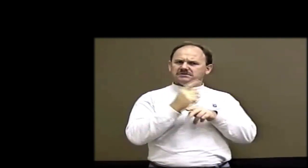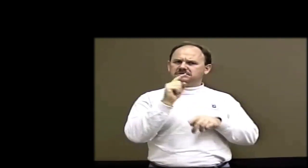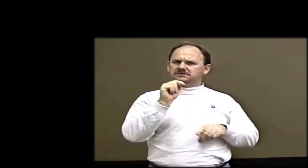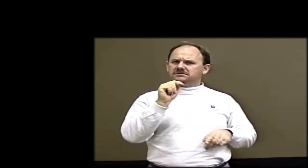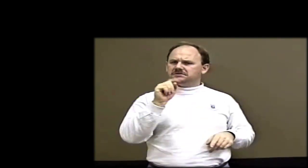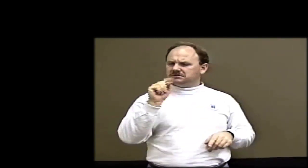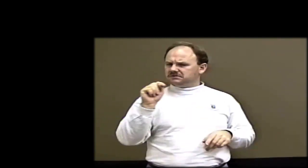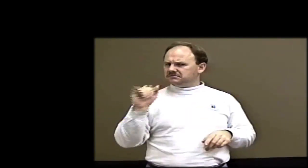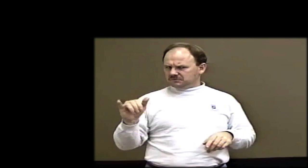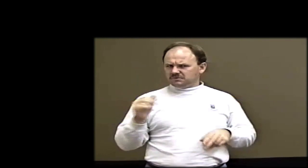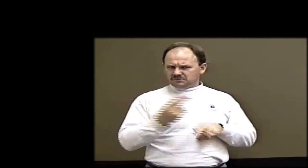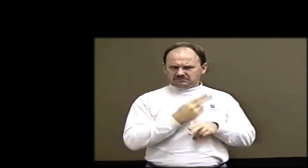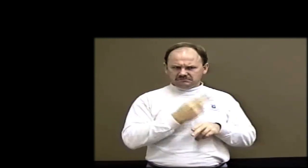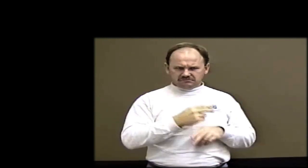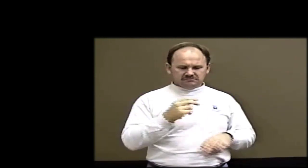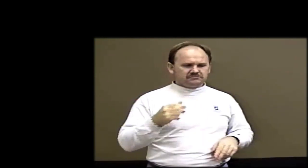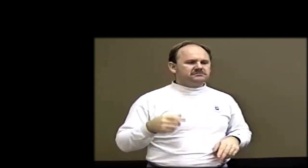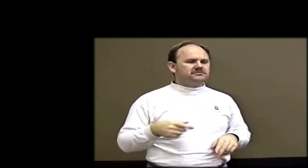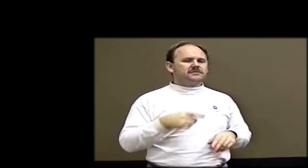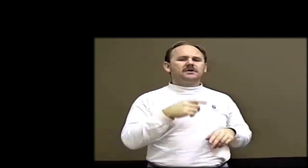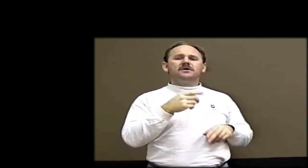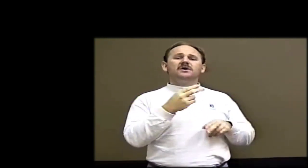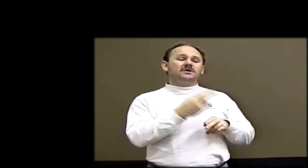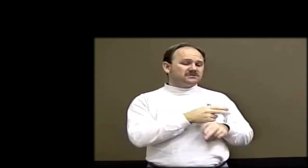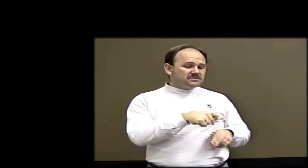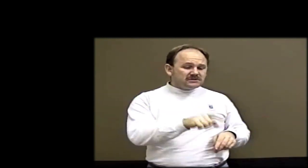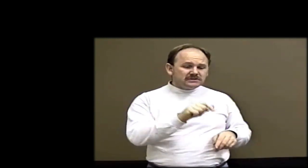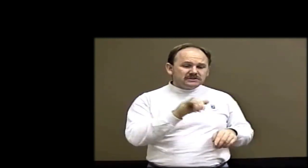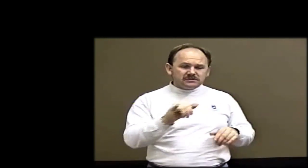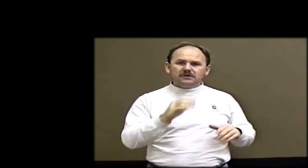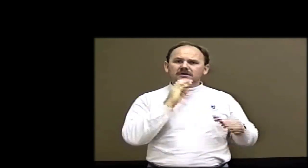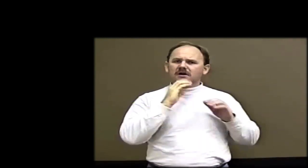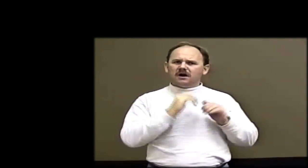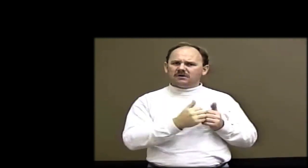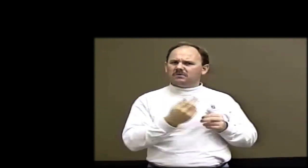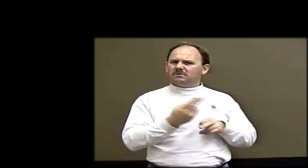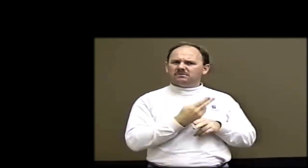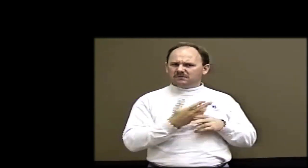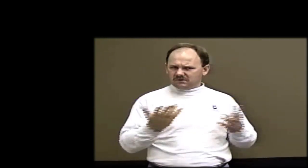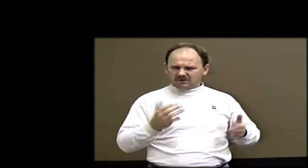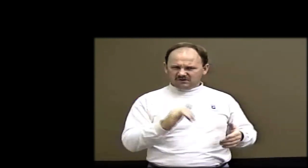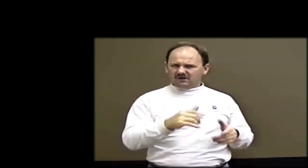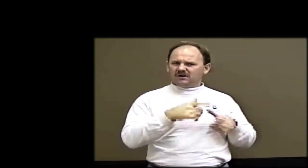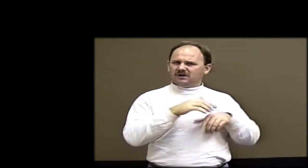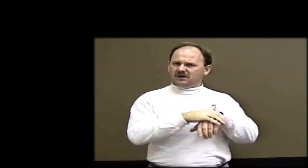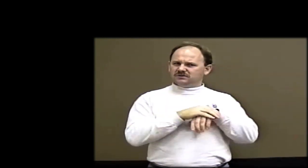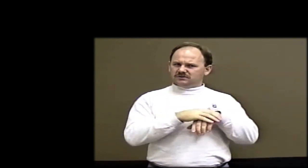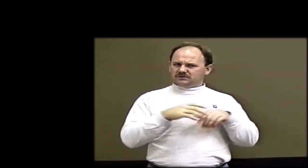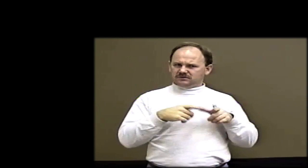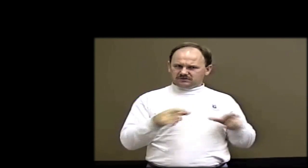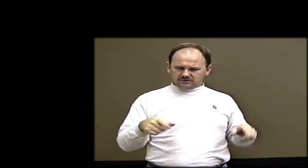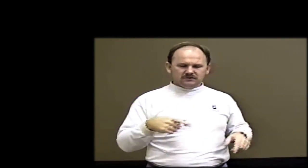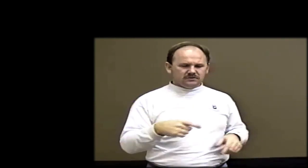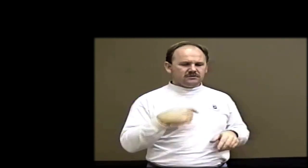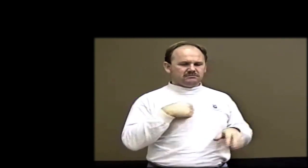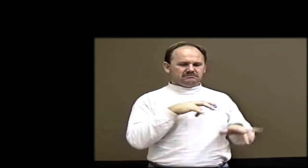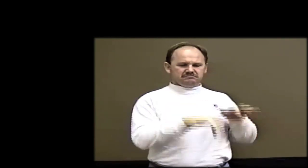conversation into text, making it accessible for deaf and hard of hearing individuals to read the message and respond. When typing messages